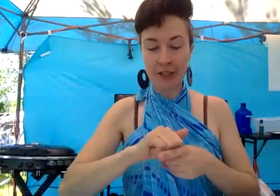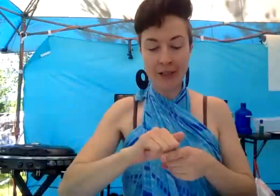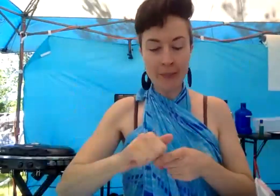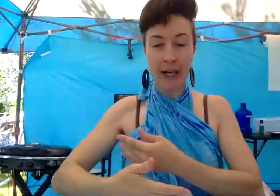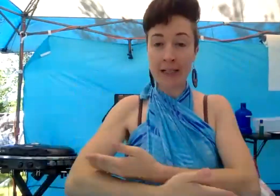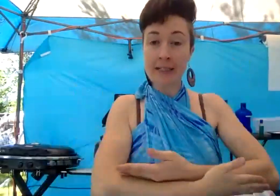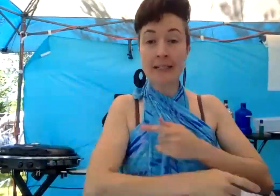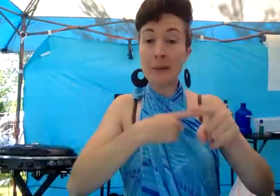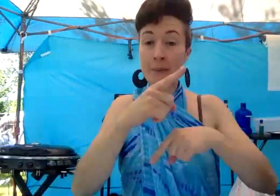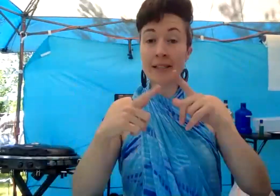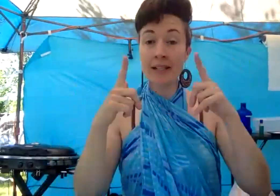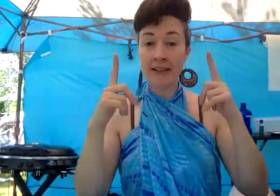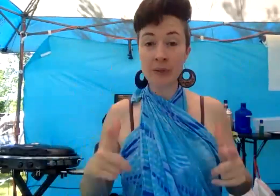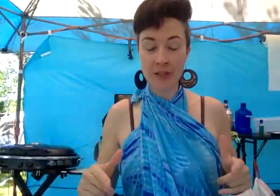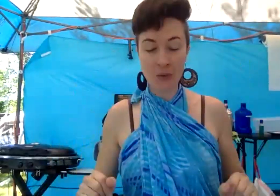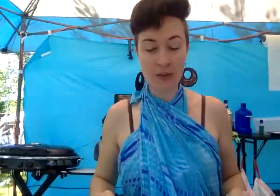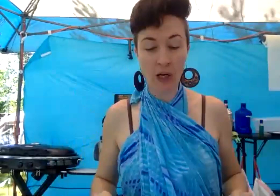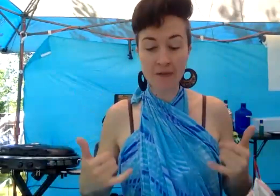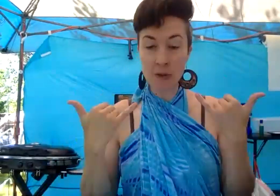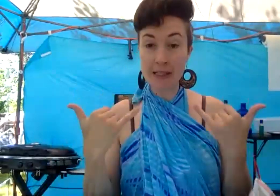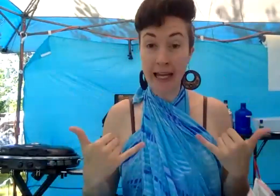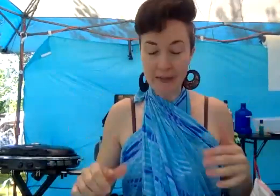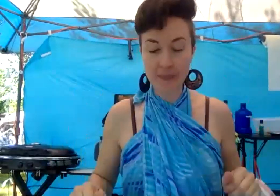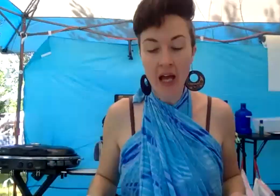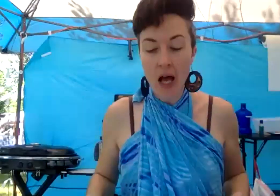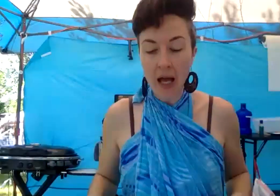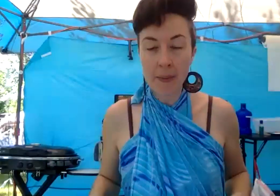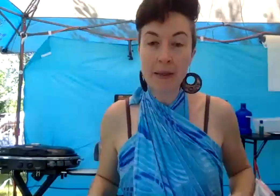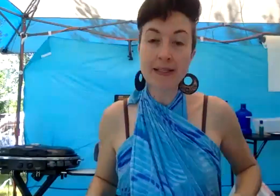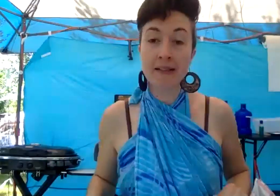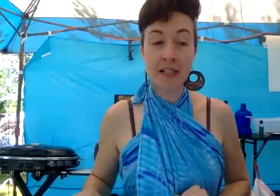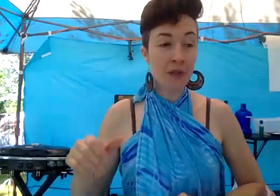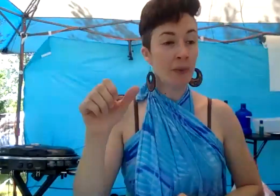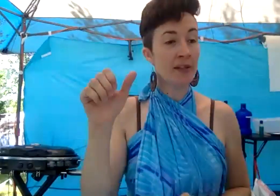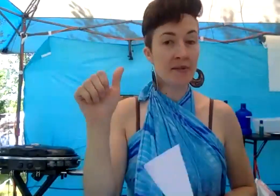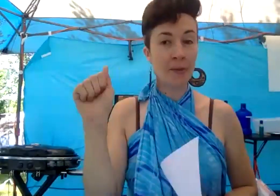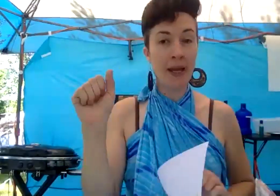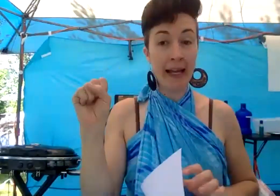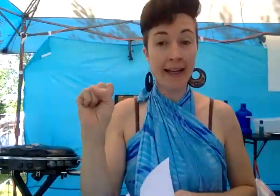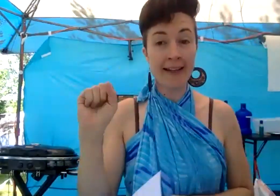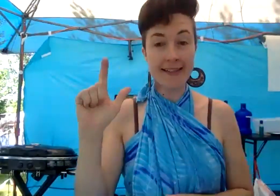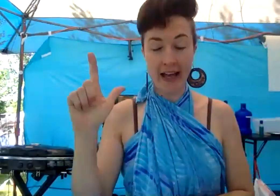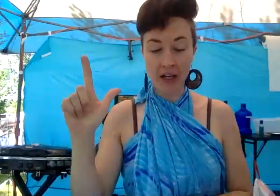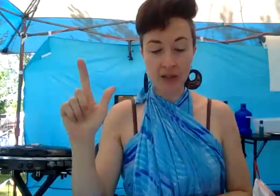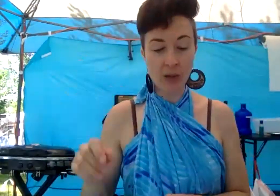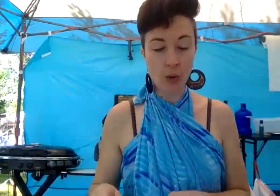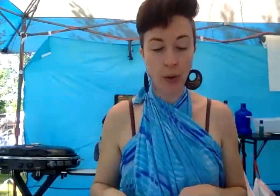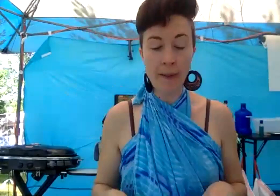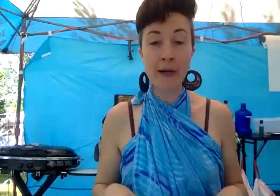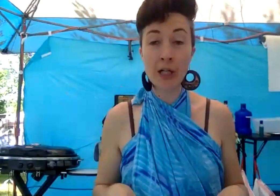and practice baby sign language with all of you today. Baby sign language borrows from ASL, or American